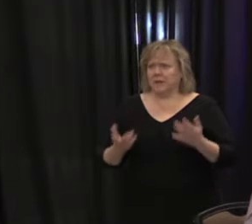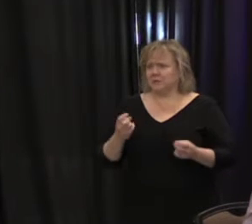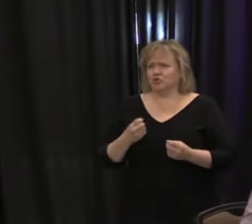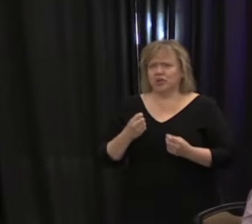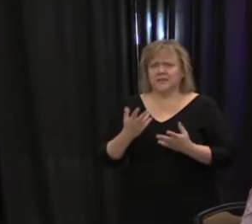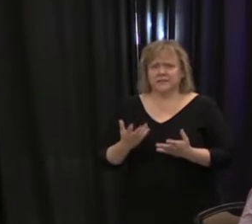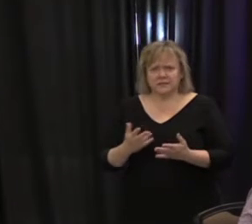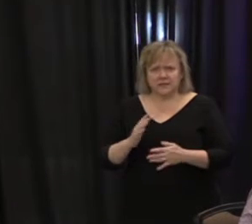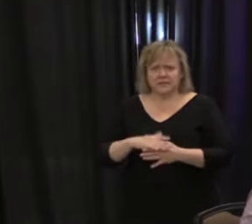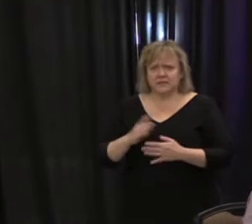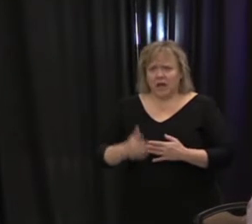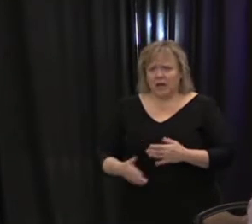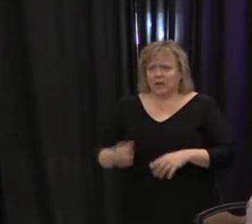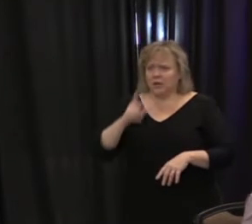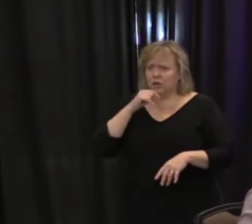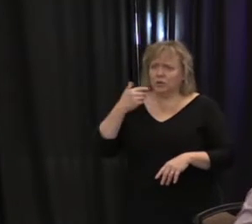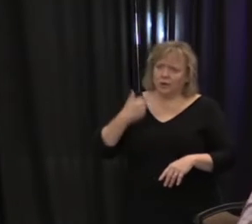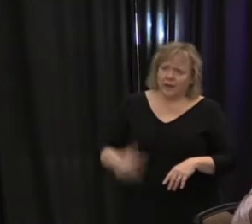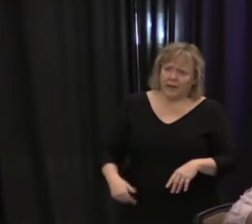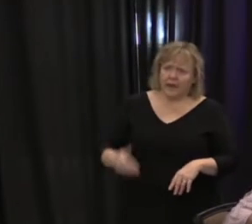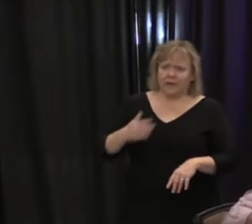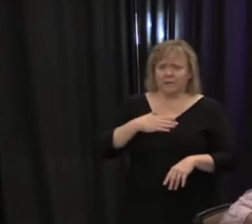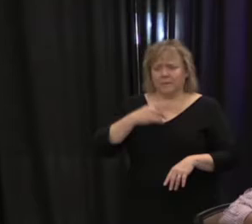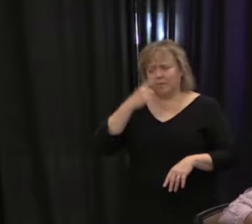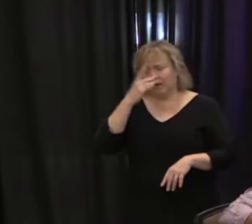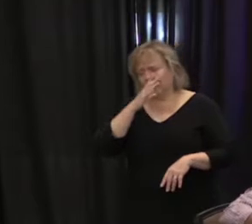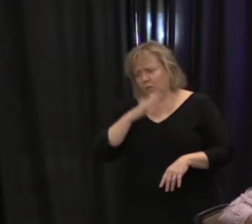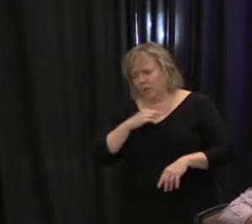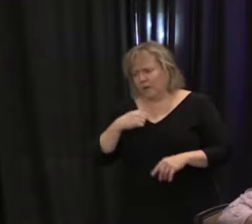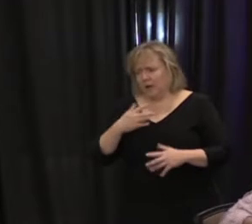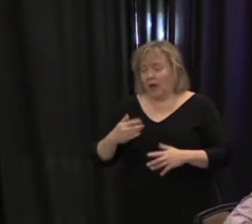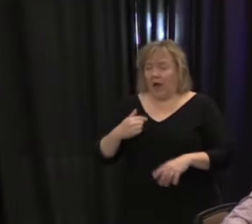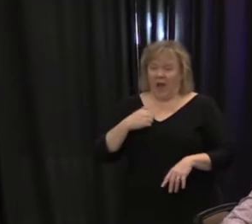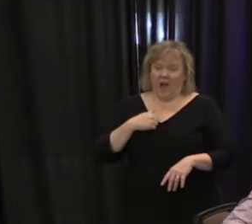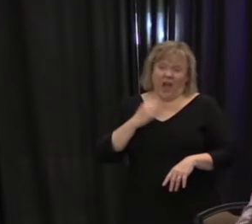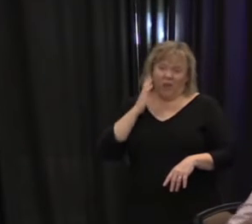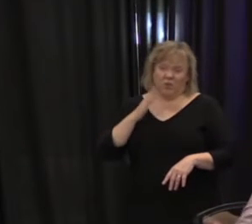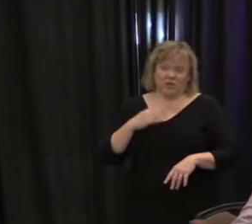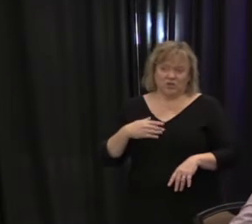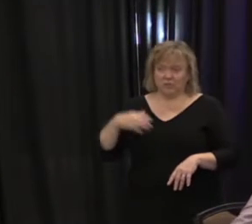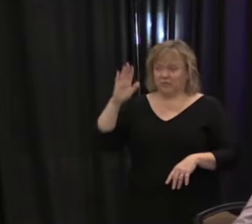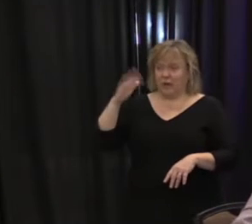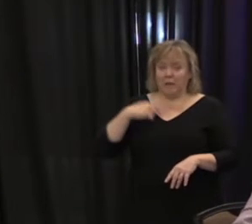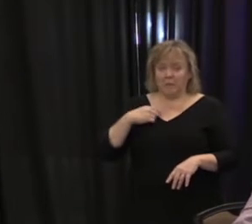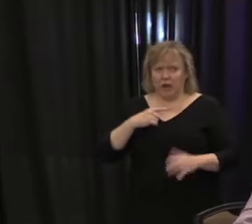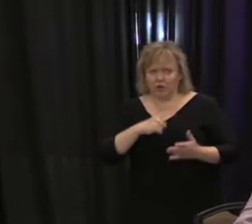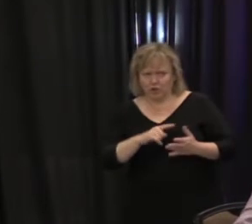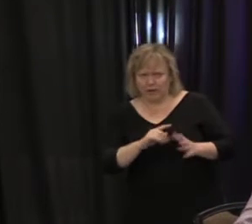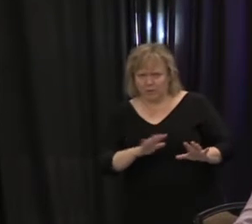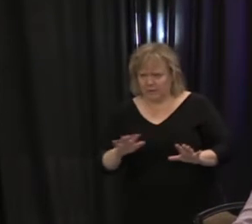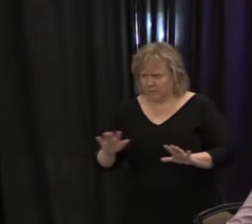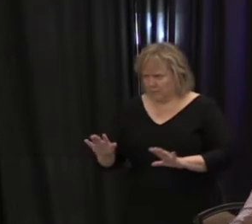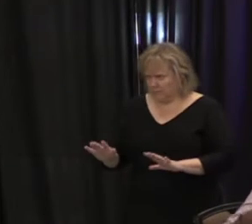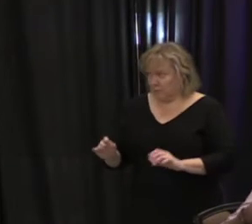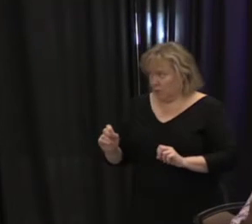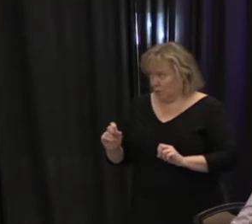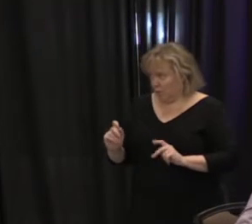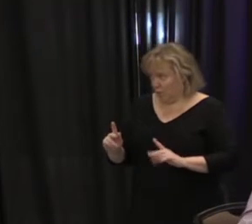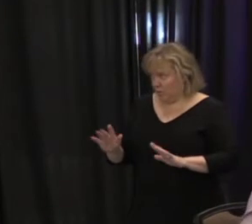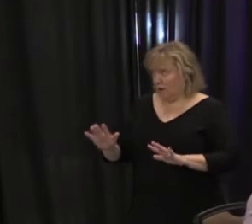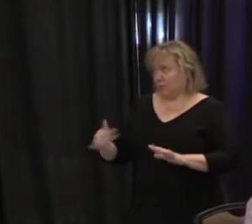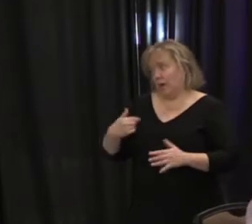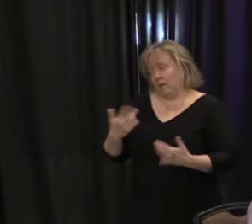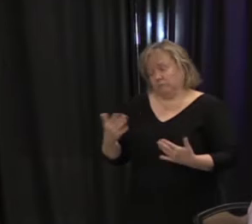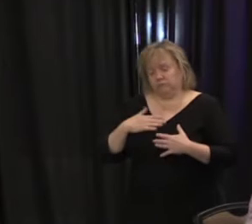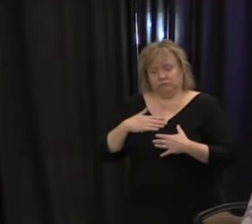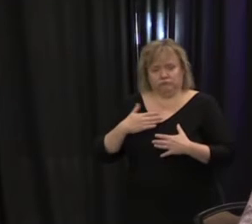exhaustion of defending your identities, I'll more than likely just kind of speak up immediately. I'll check in with them first, honestly, and then kind of